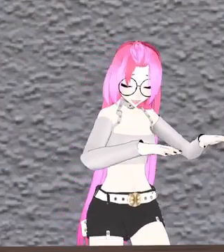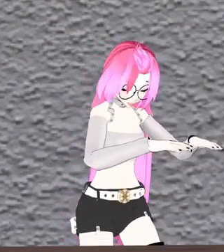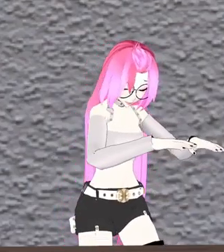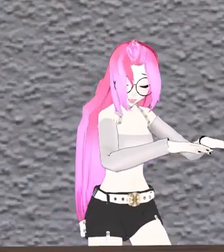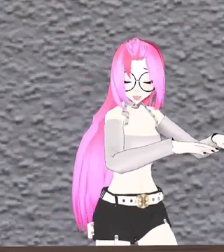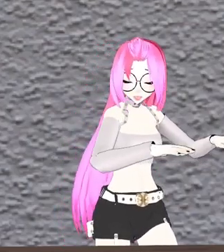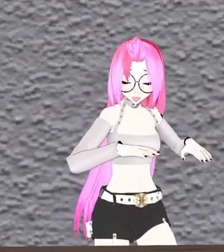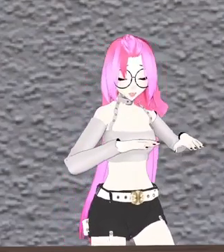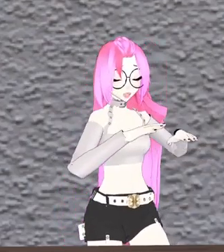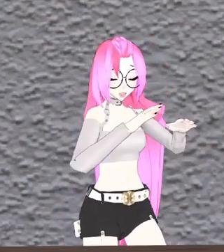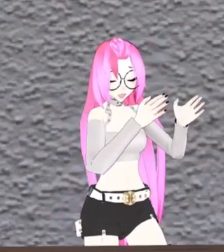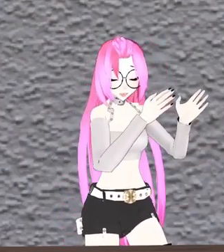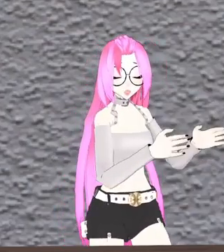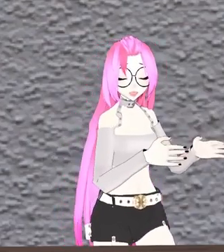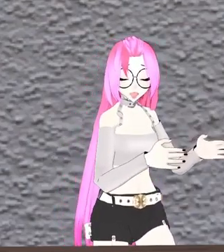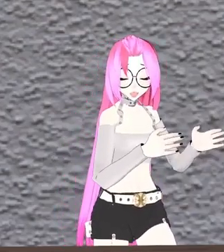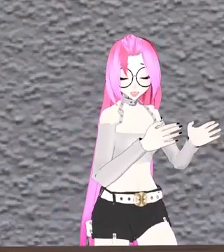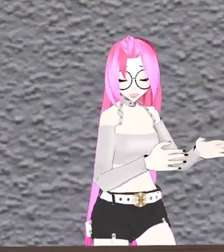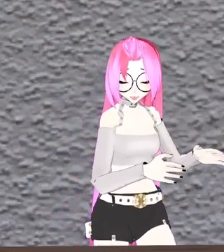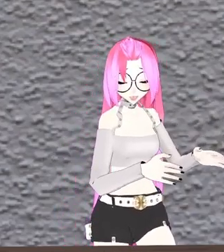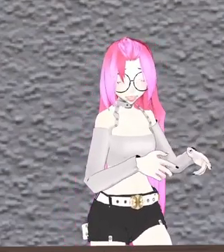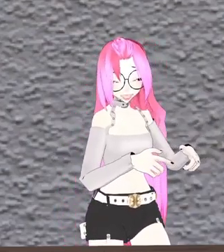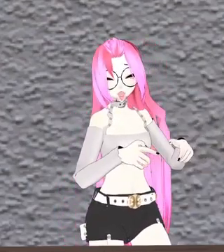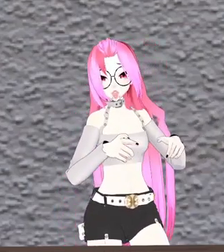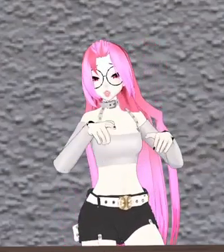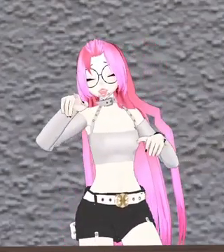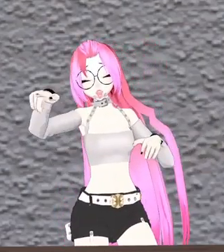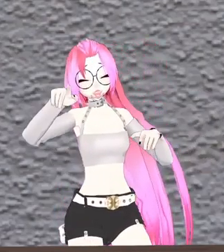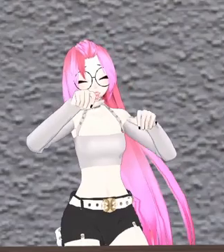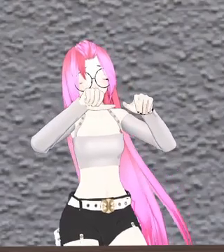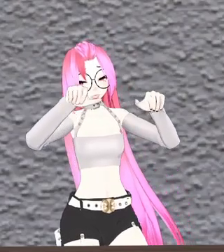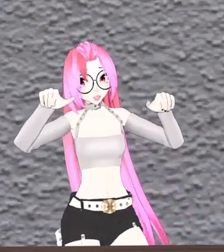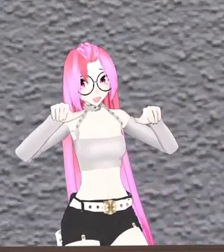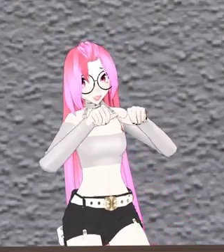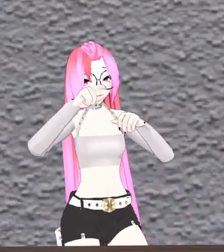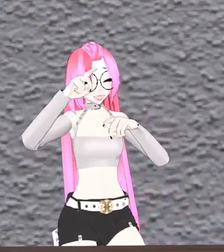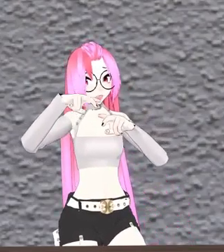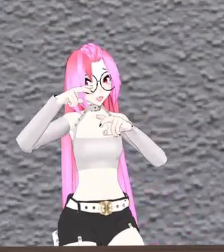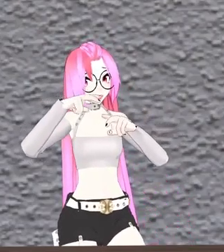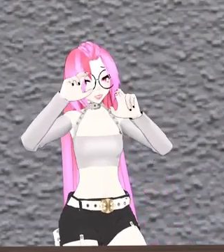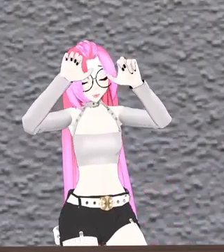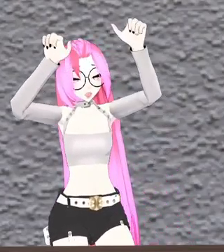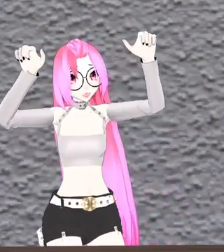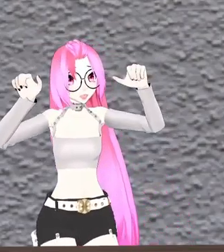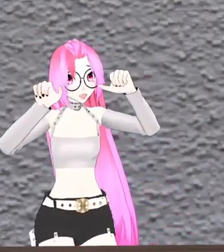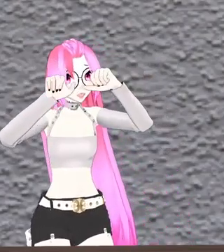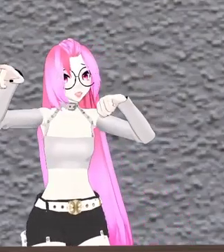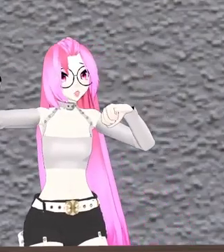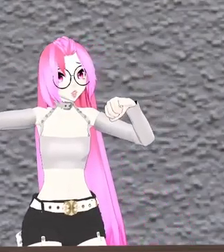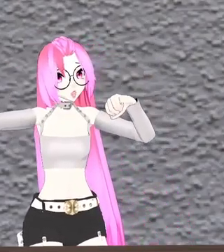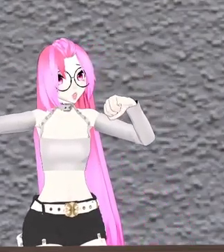like area, like a physical space. Like, you should go sit in that space. Go sit in that space over